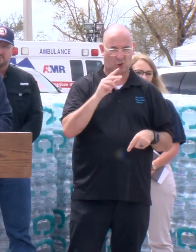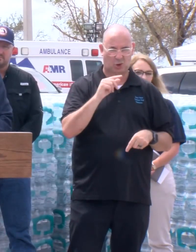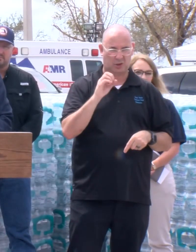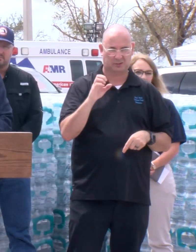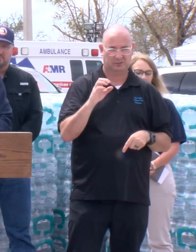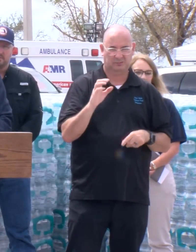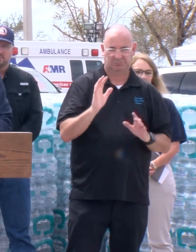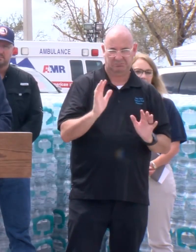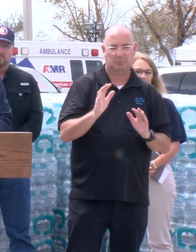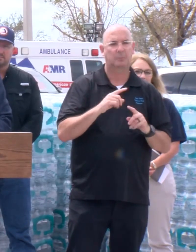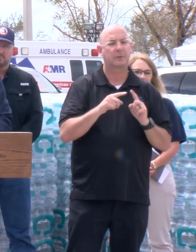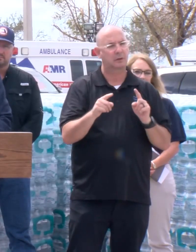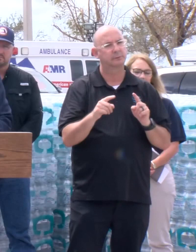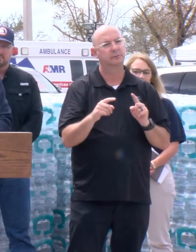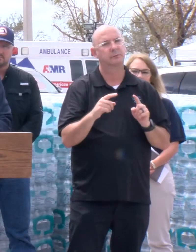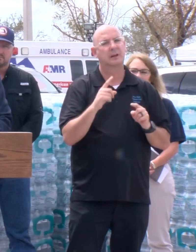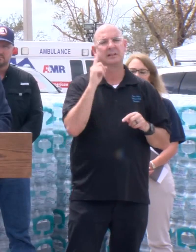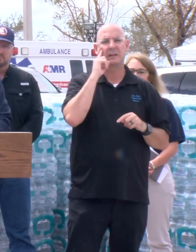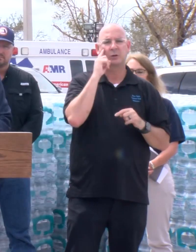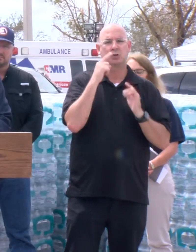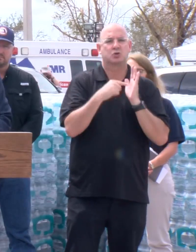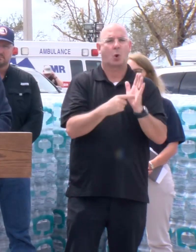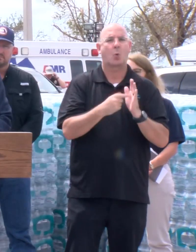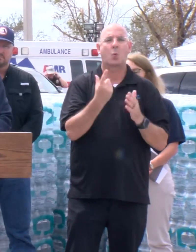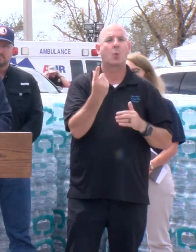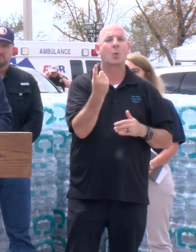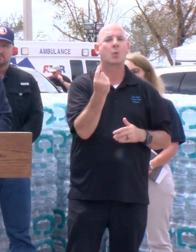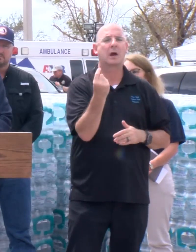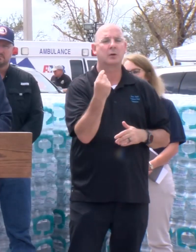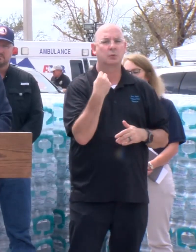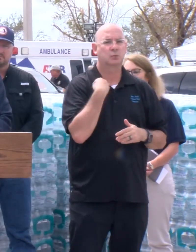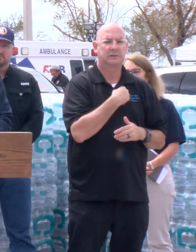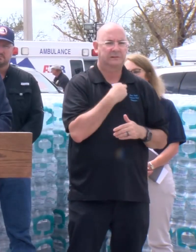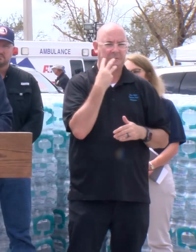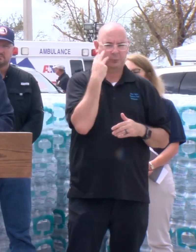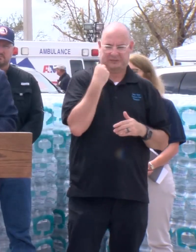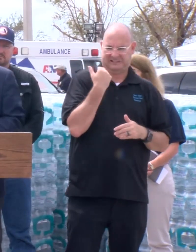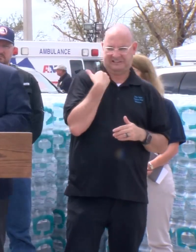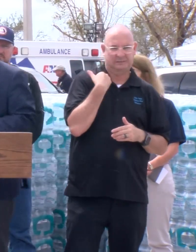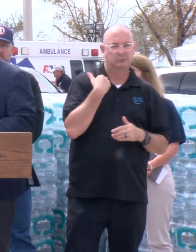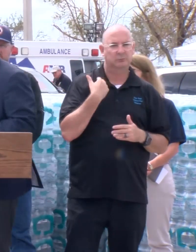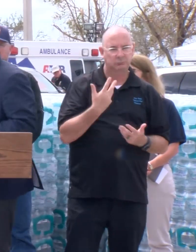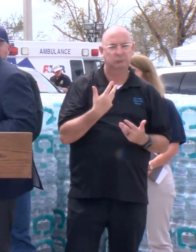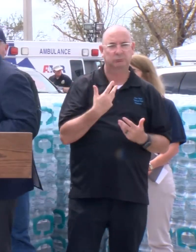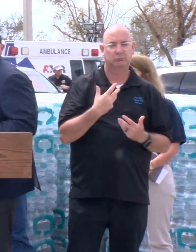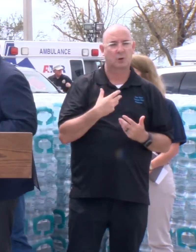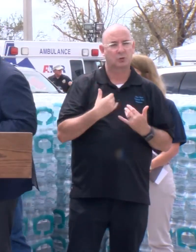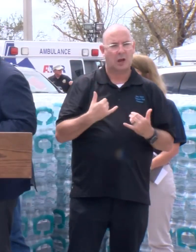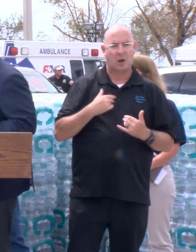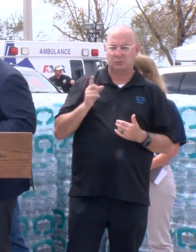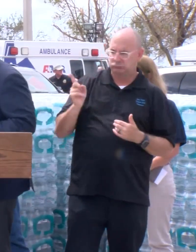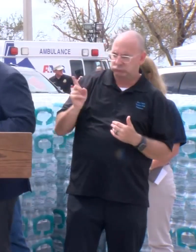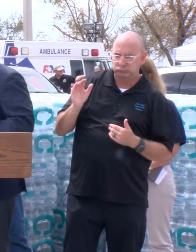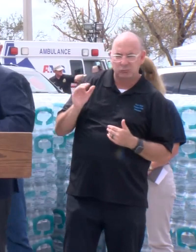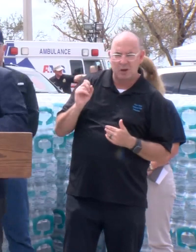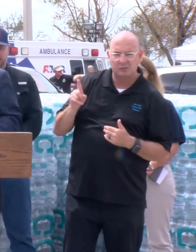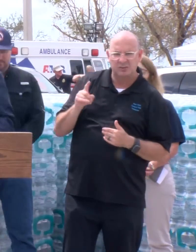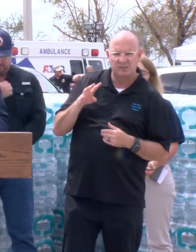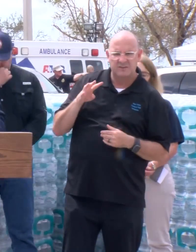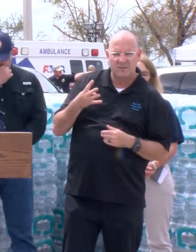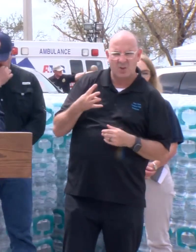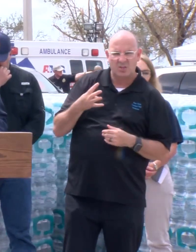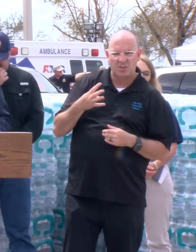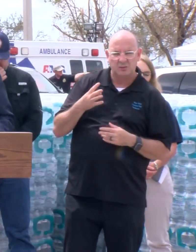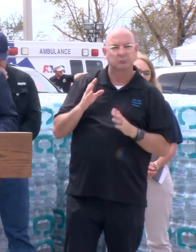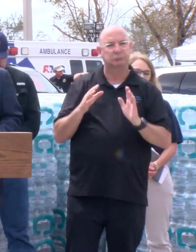magnitude of what we just dealt with, because today we are at the fourth. Is today the actual fourth of Michael? Yes, sir. So